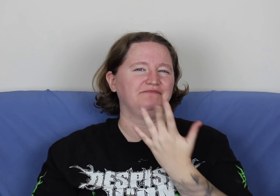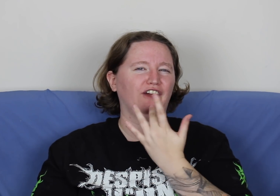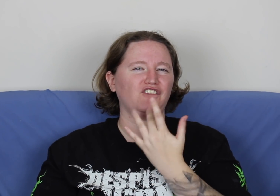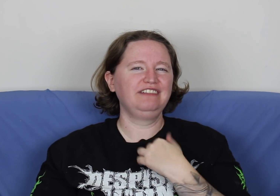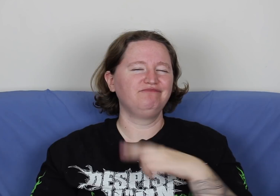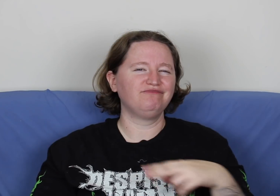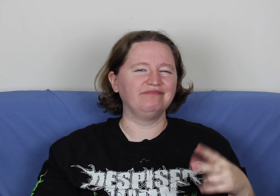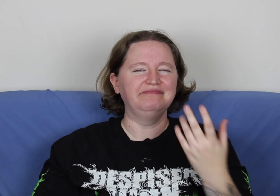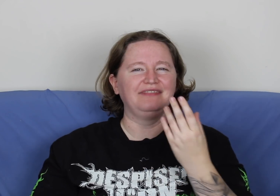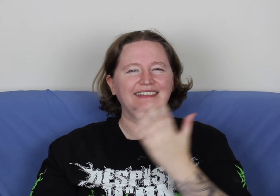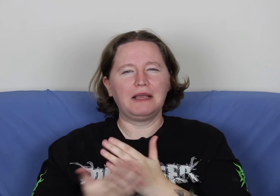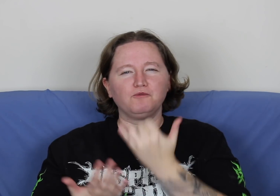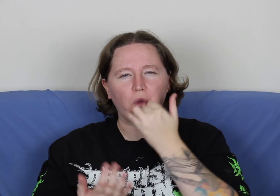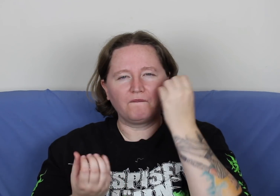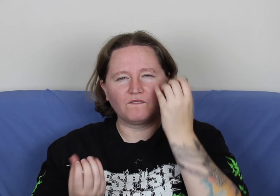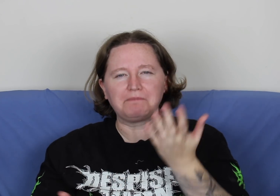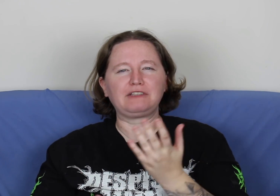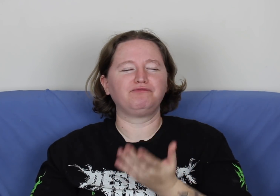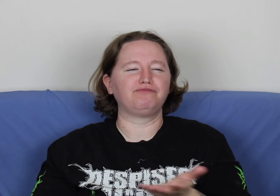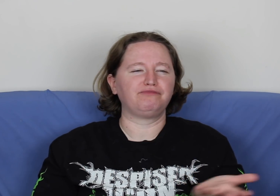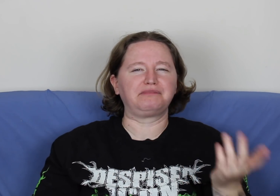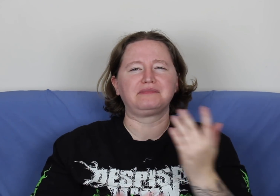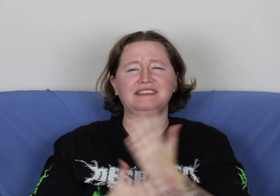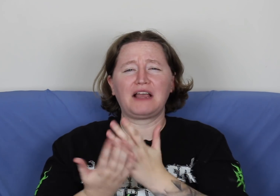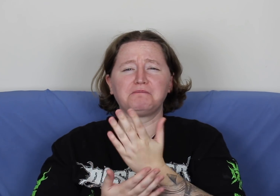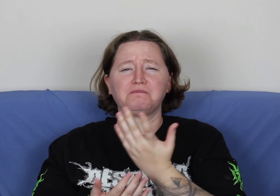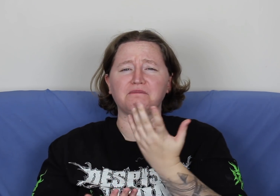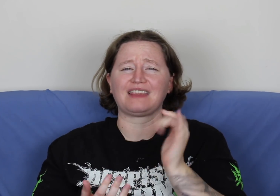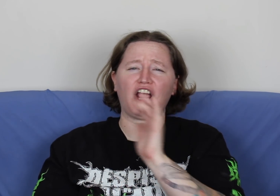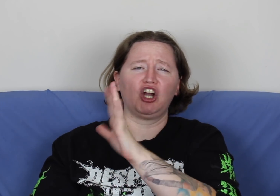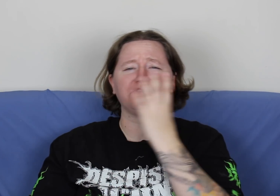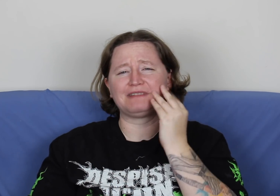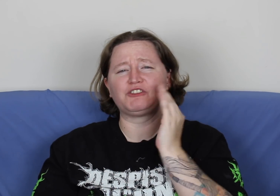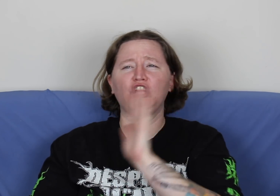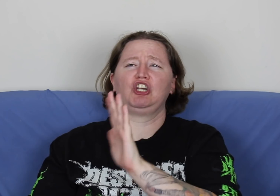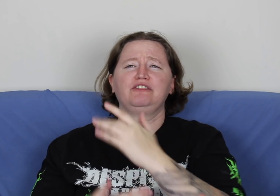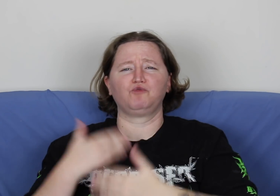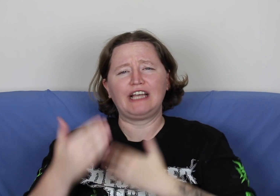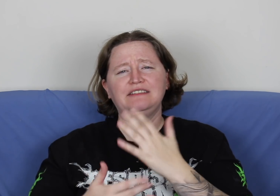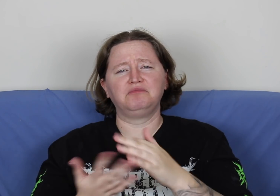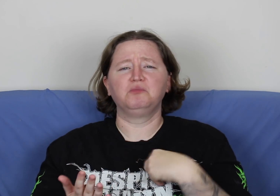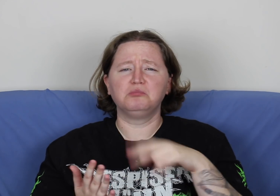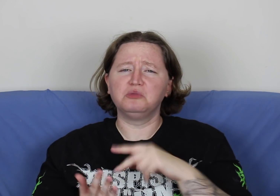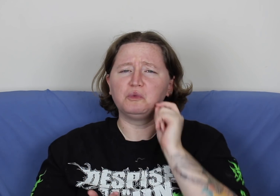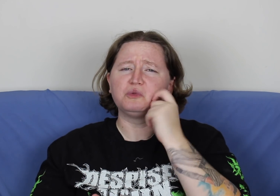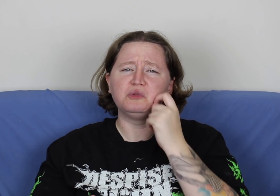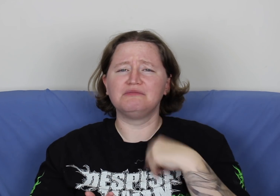didn't match my preference. I believe there was some wrong information in there. And like I said, her experience, some of that